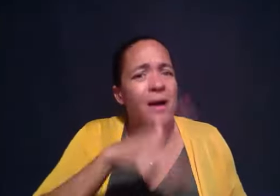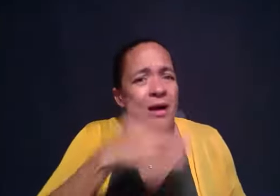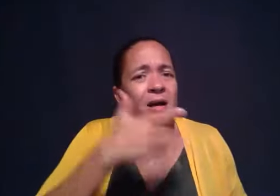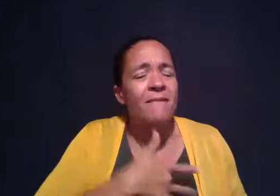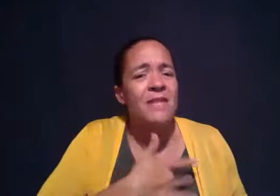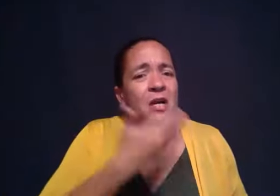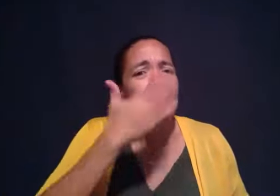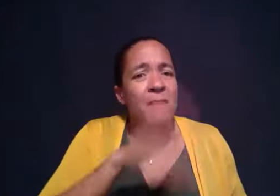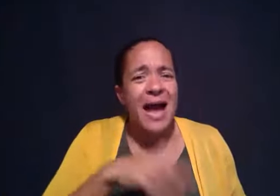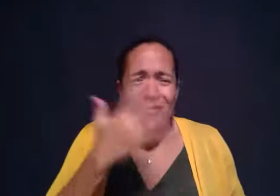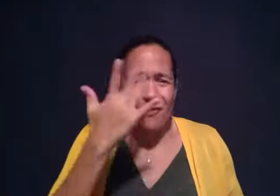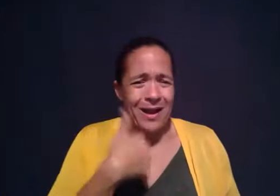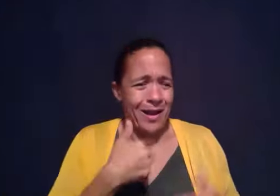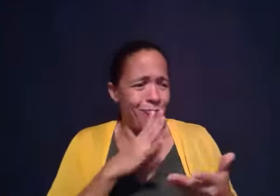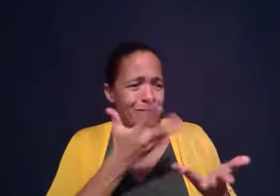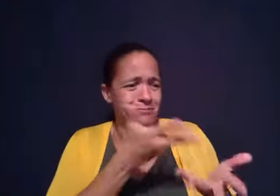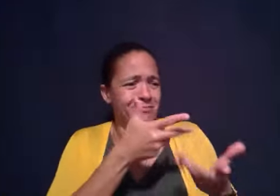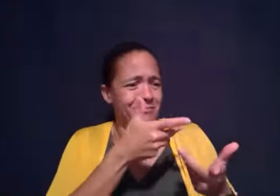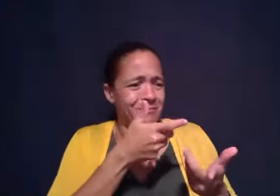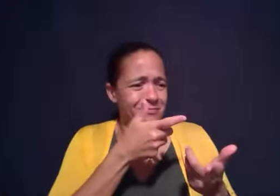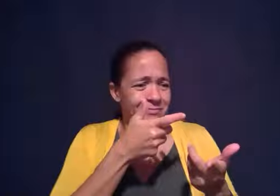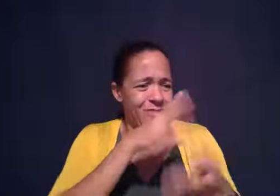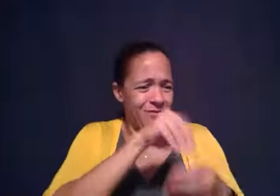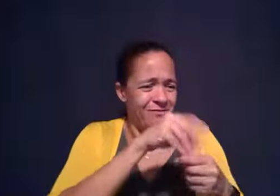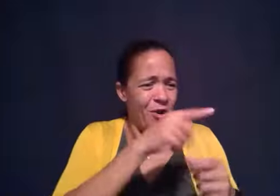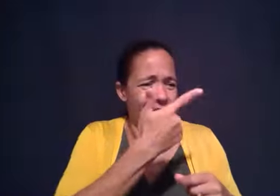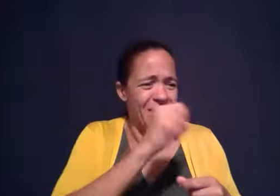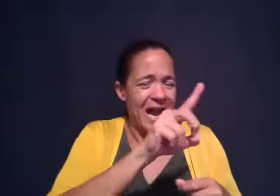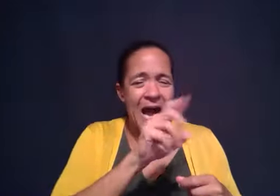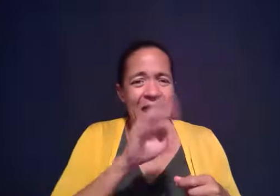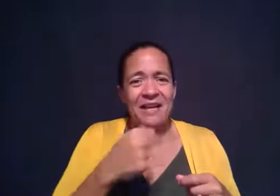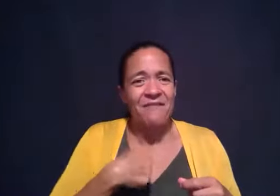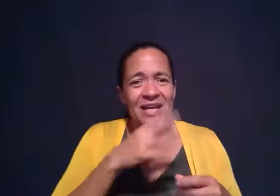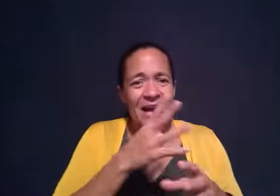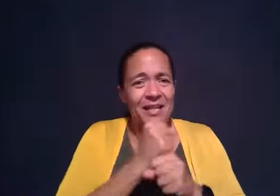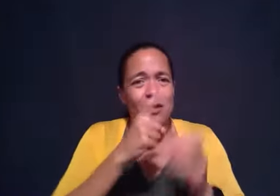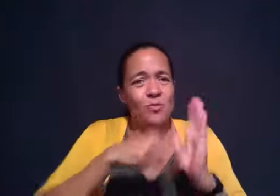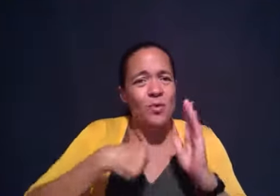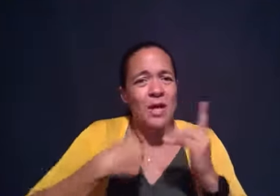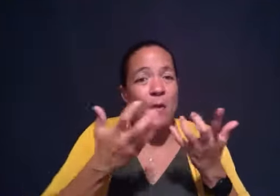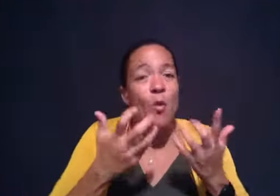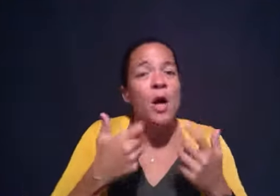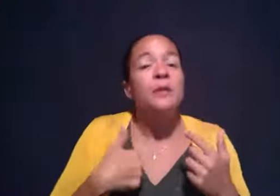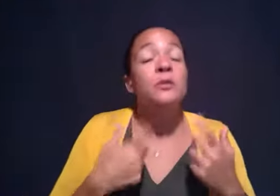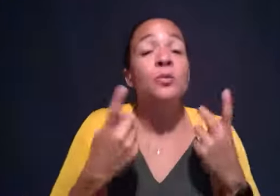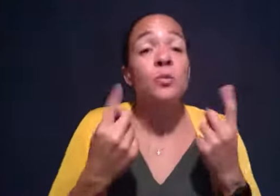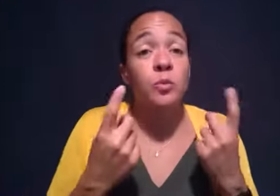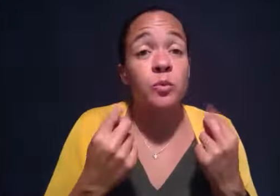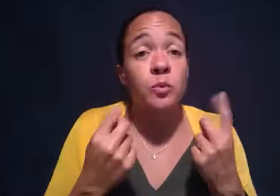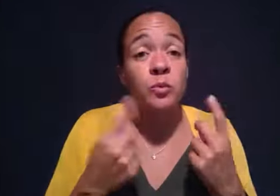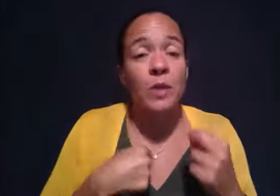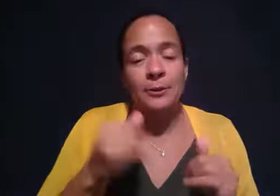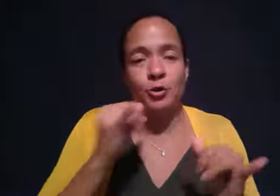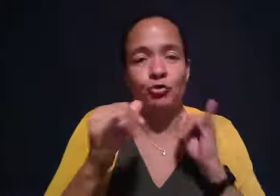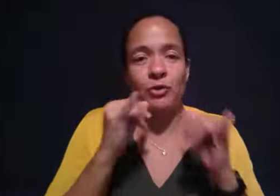it didn't get you what you wanted. And so I drank. I figure if you're going to start drinking at resentment, start with God